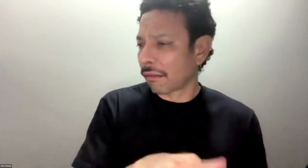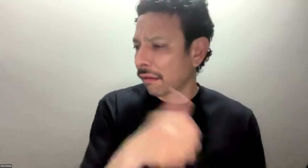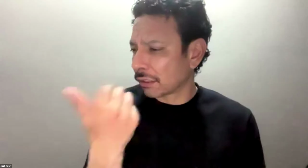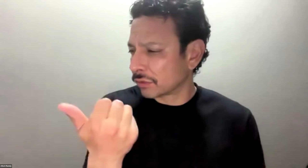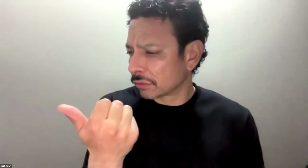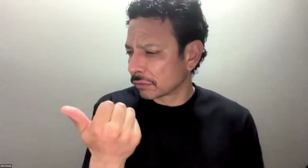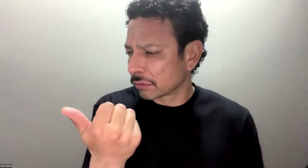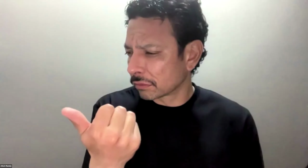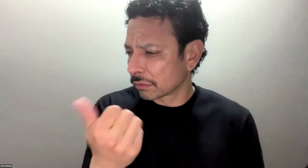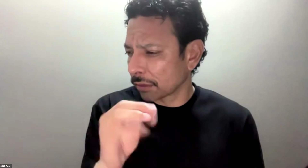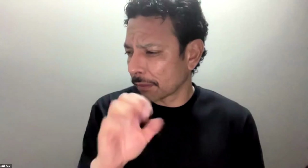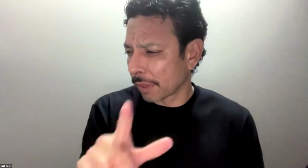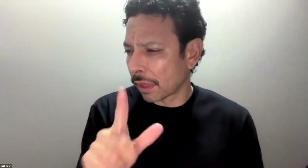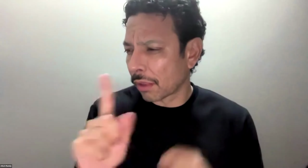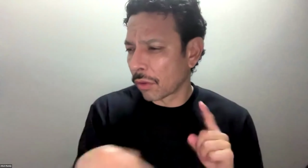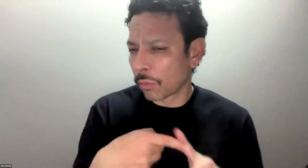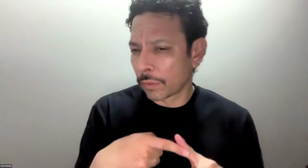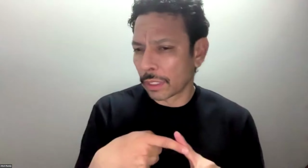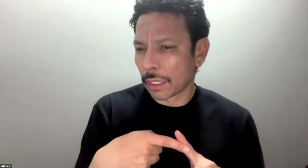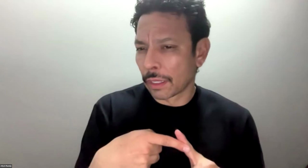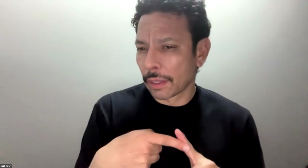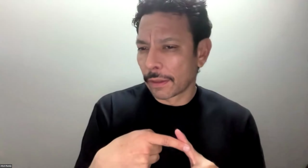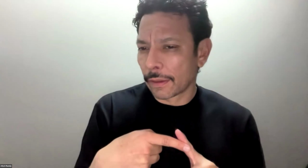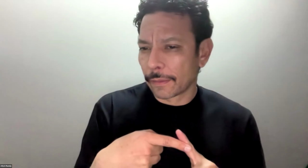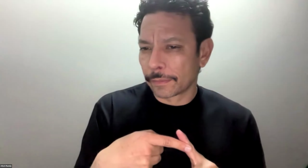else, Mel? When does the